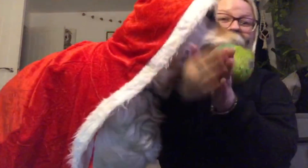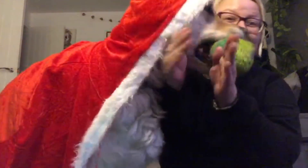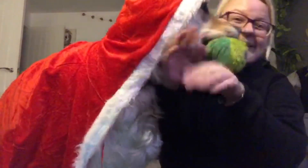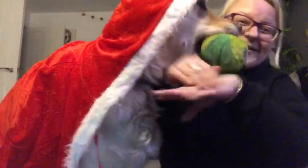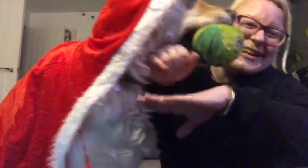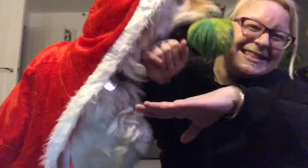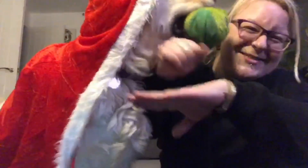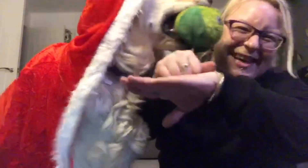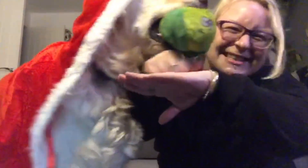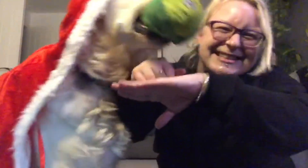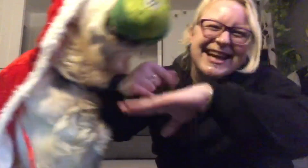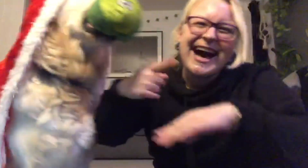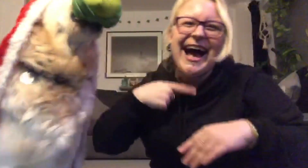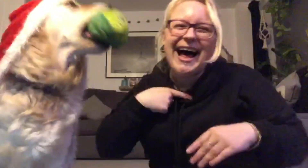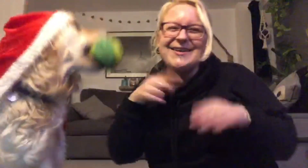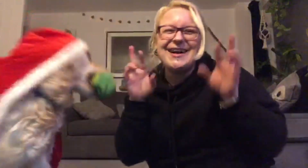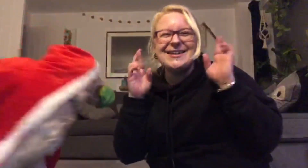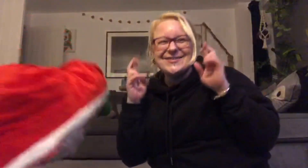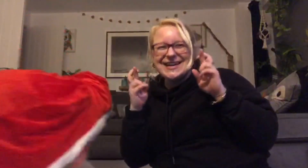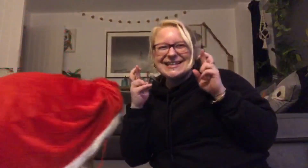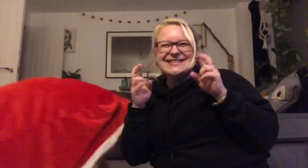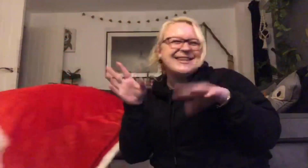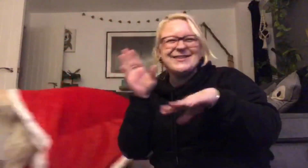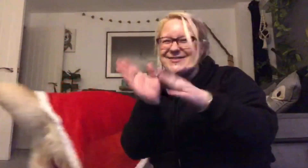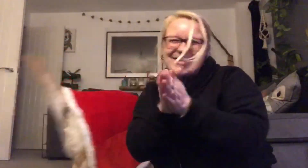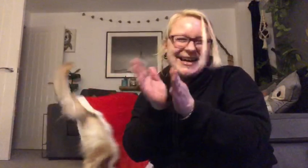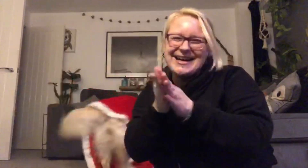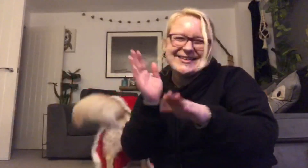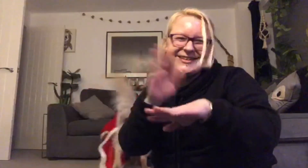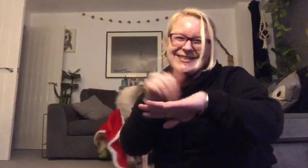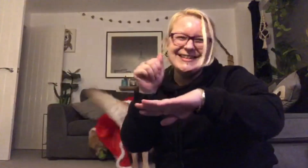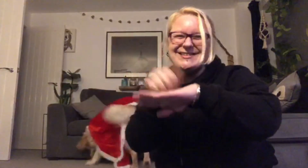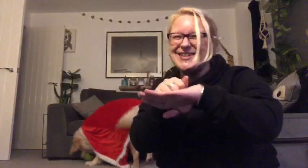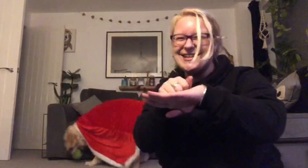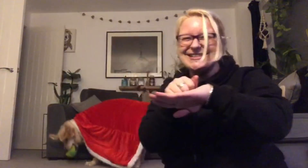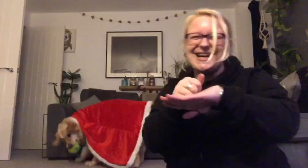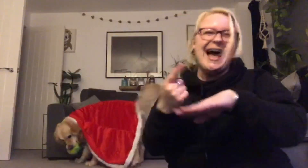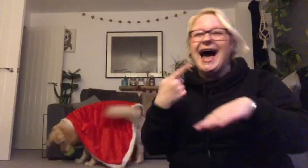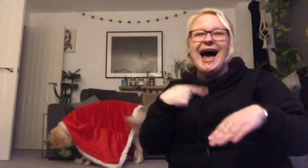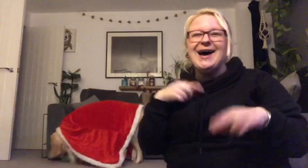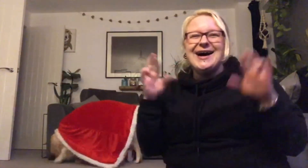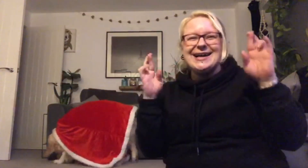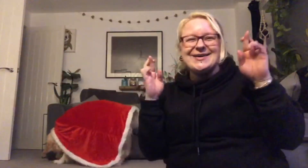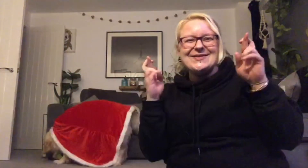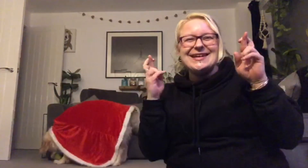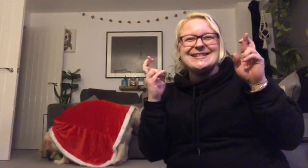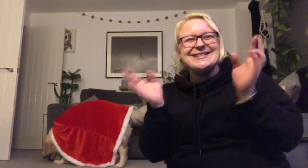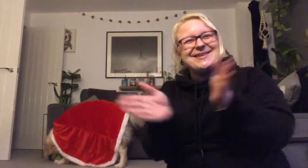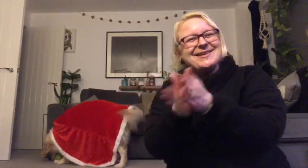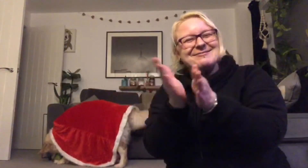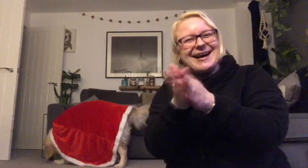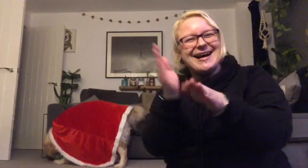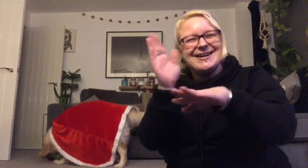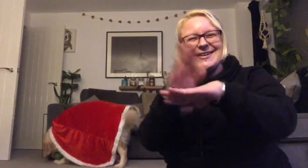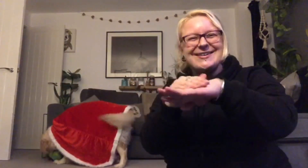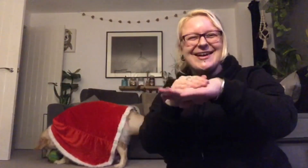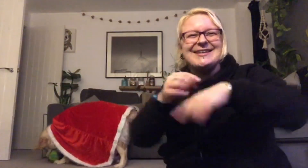Merry Christmas. I want to wish you a Merry Christmas. I want to wish you a Merry Christmas from